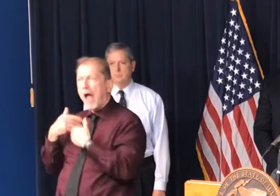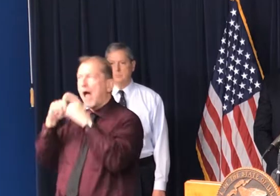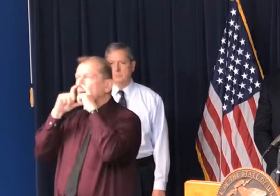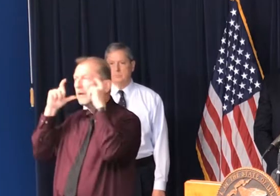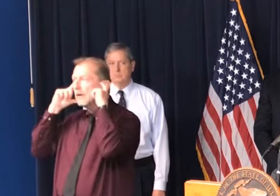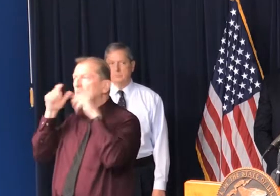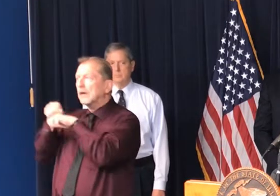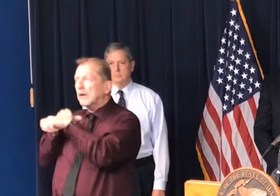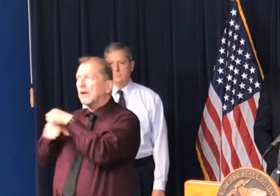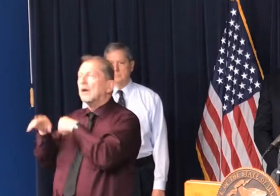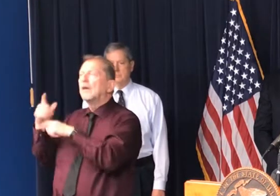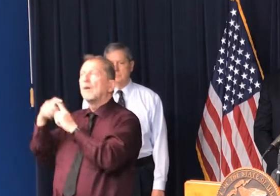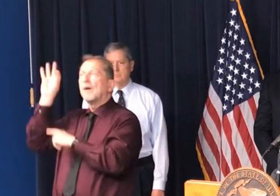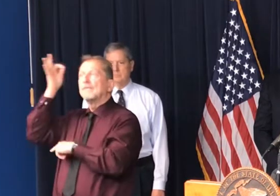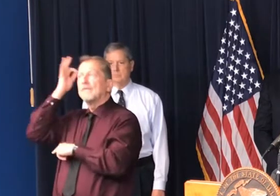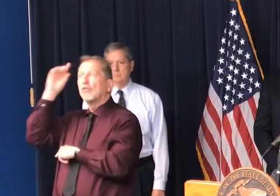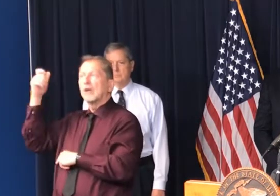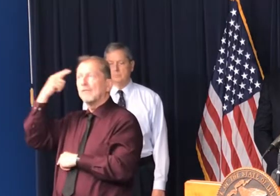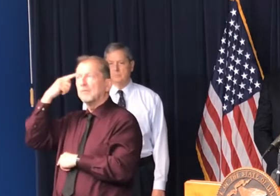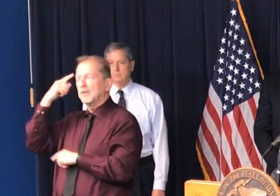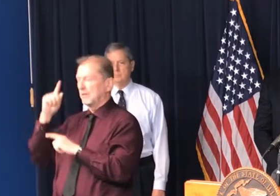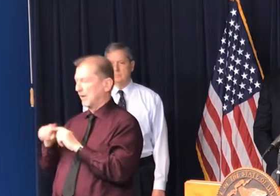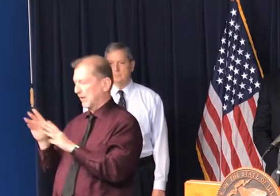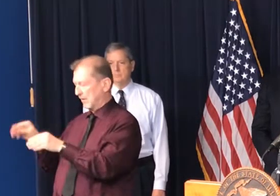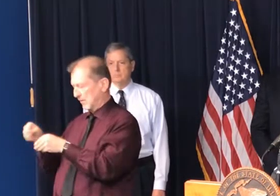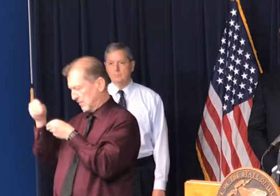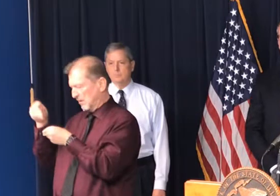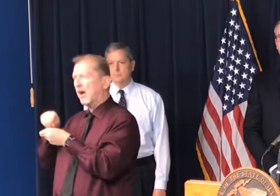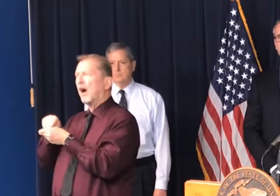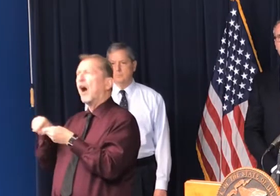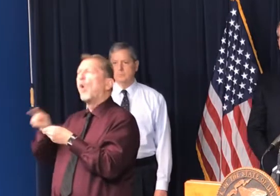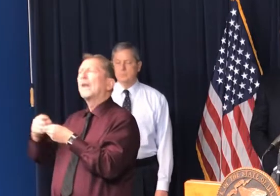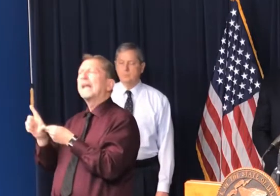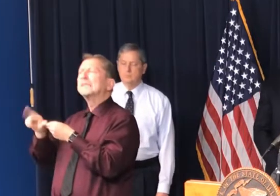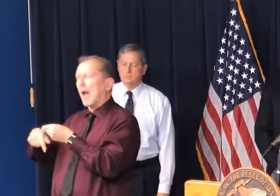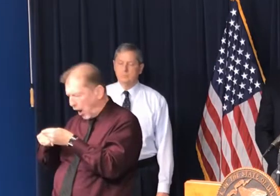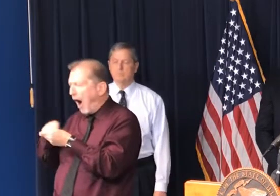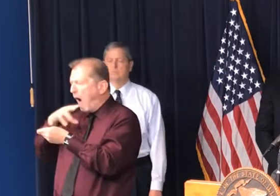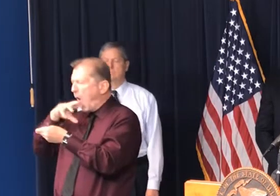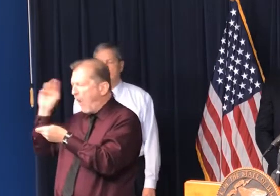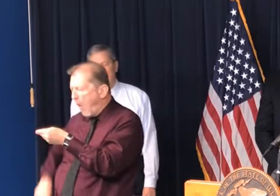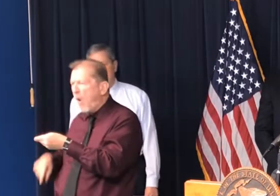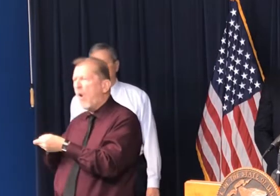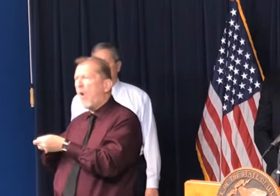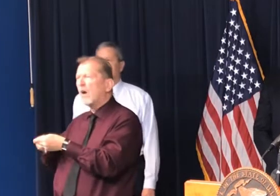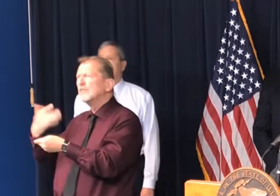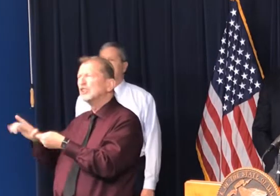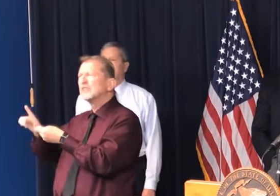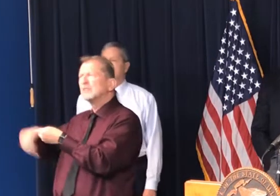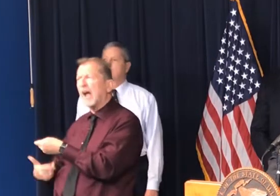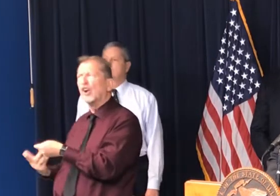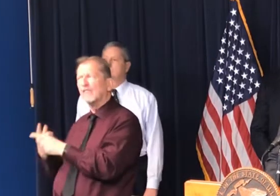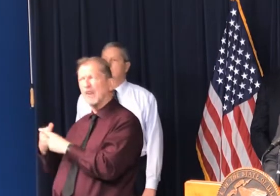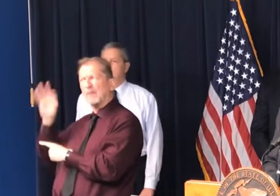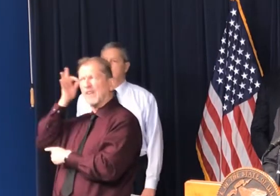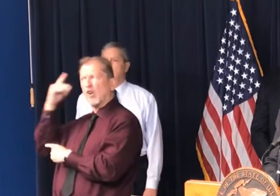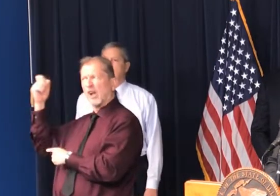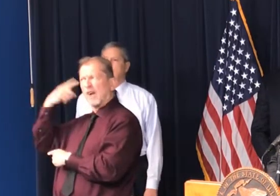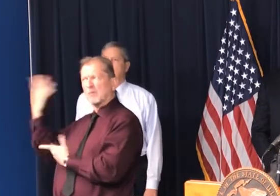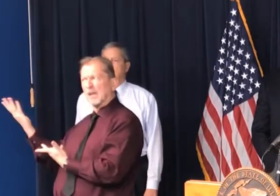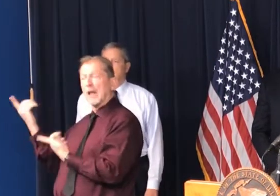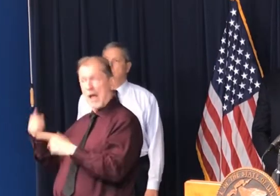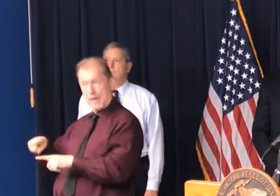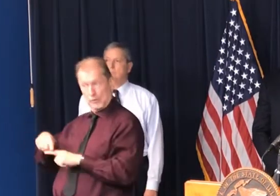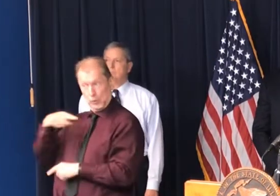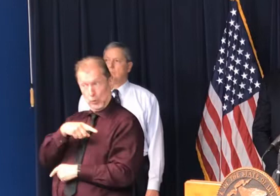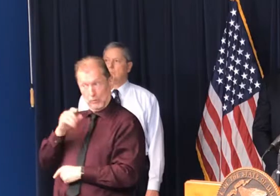that's expired. Has Illinois received expired PPE, and what do you say to the healthcare workers who have to maybe use that stuff? Yeah, let's